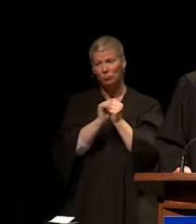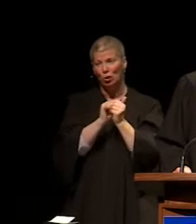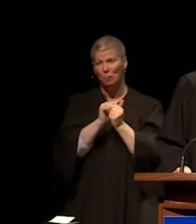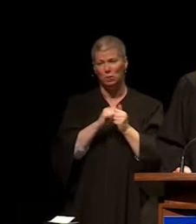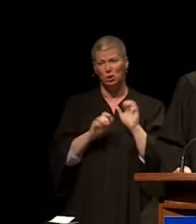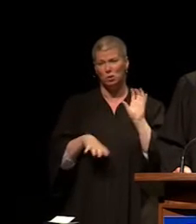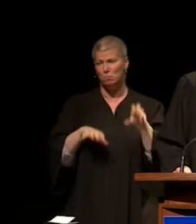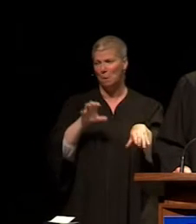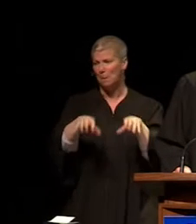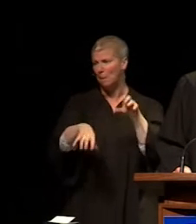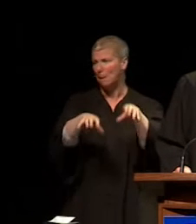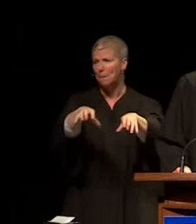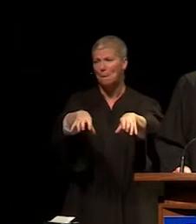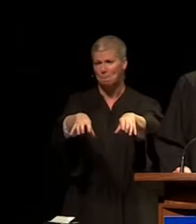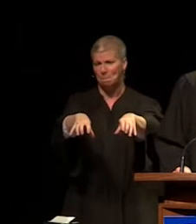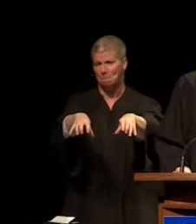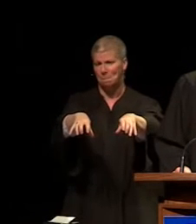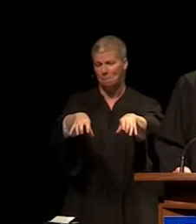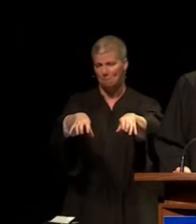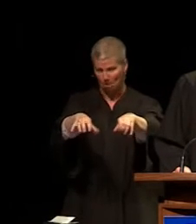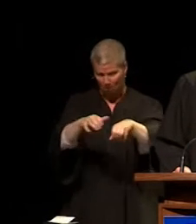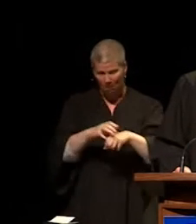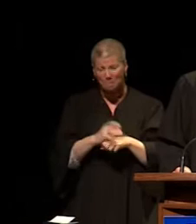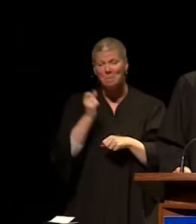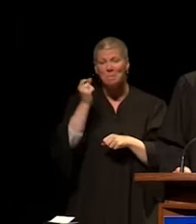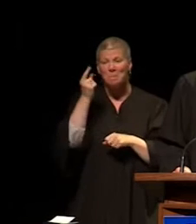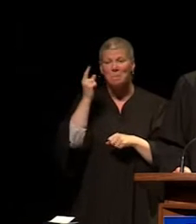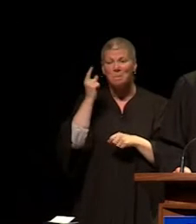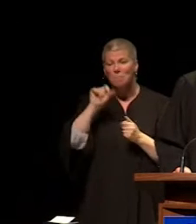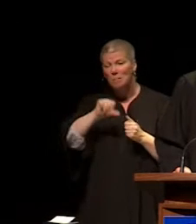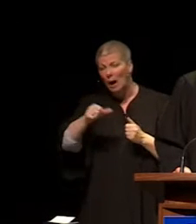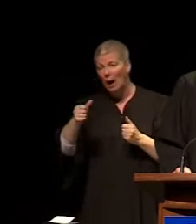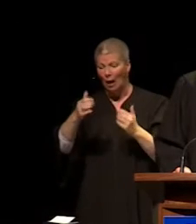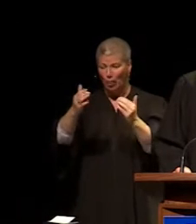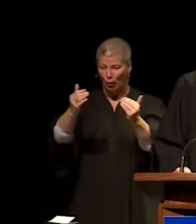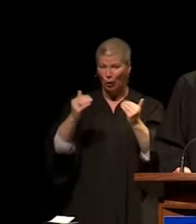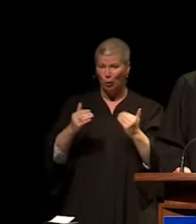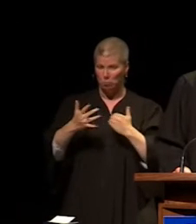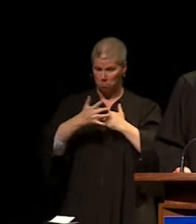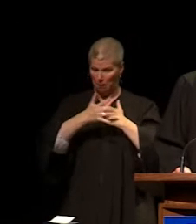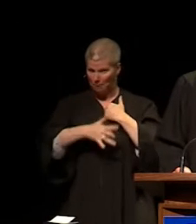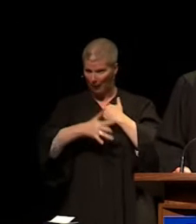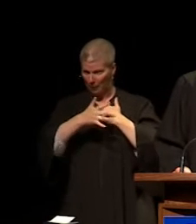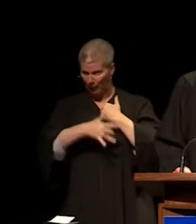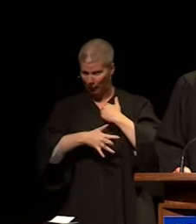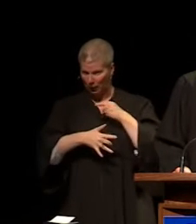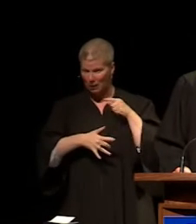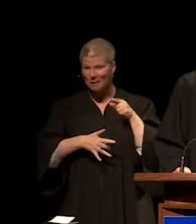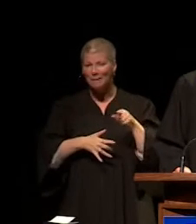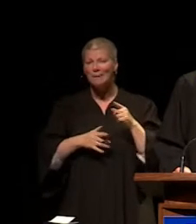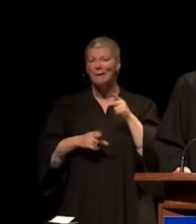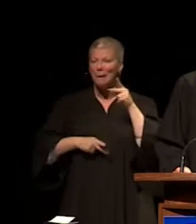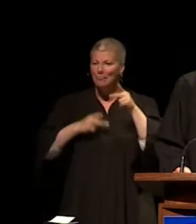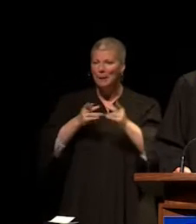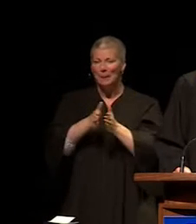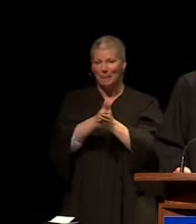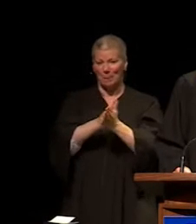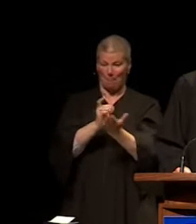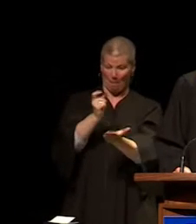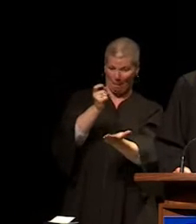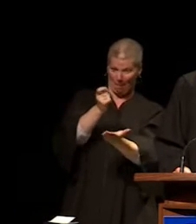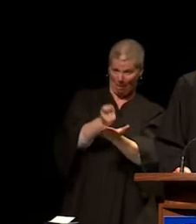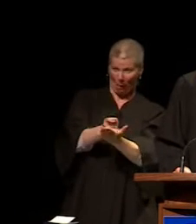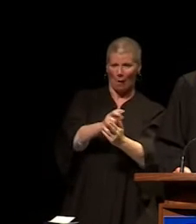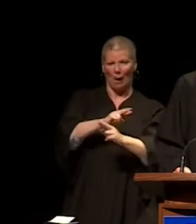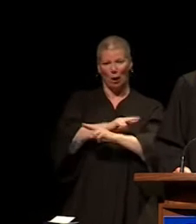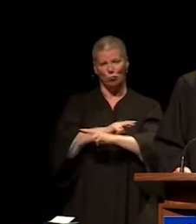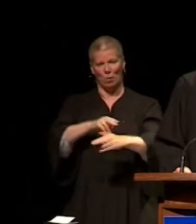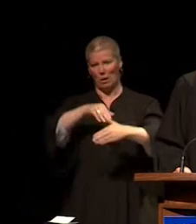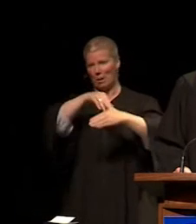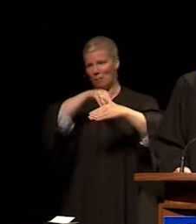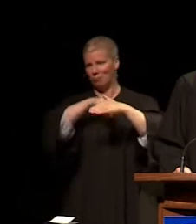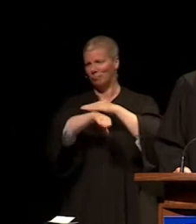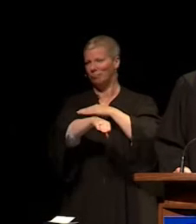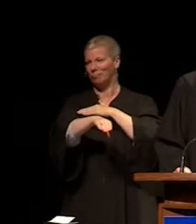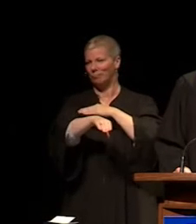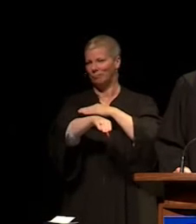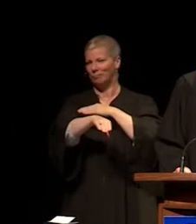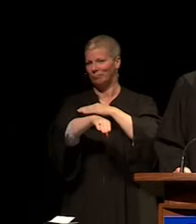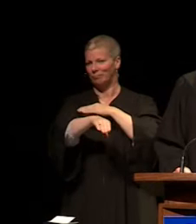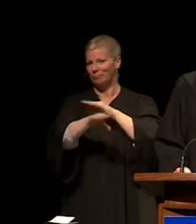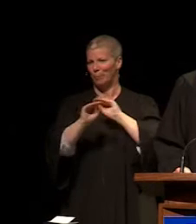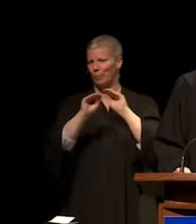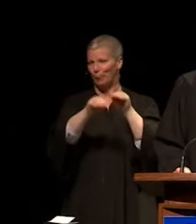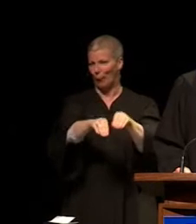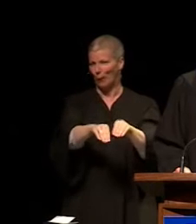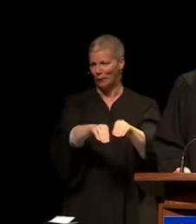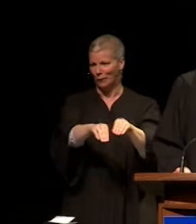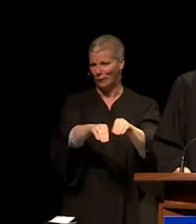in this city. Availability, finished units and